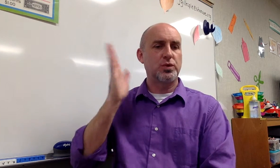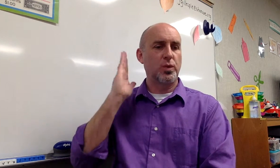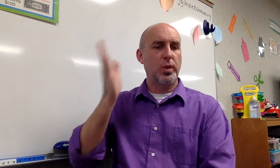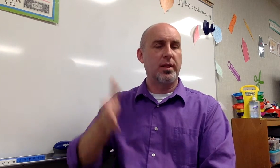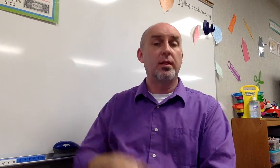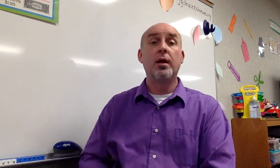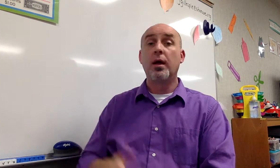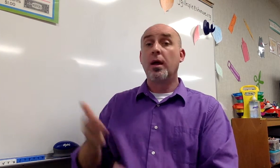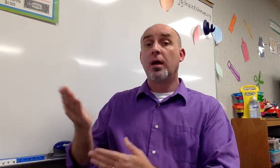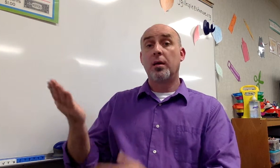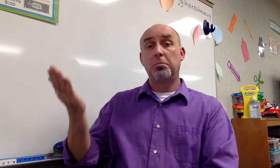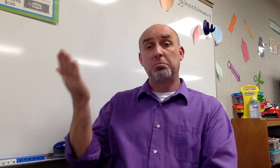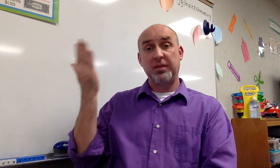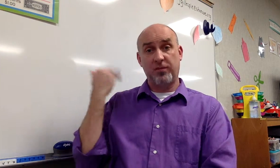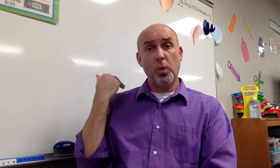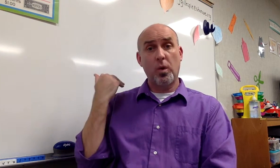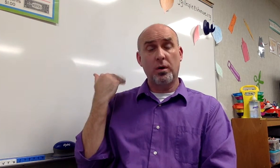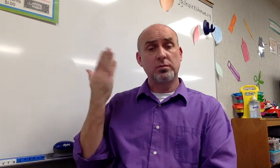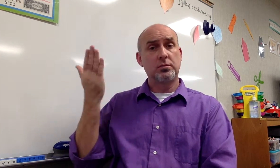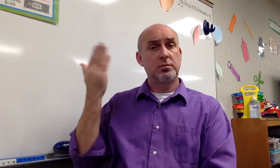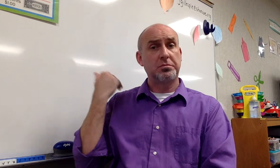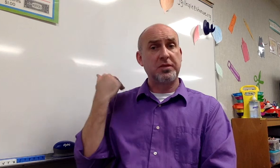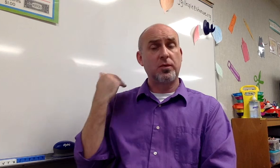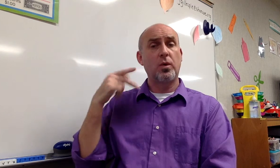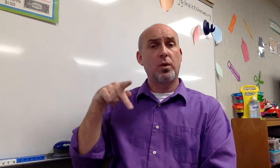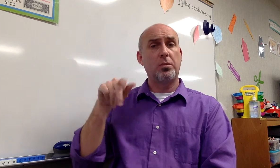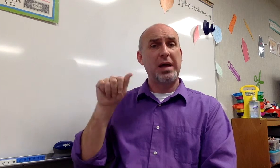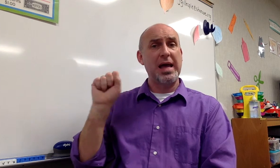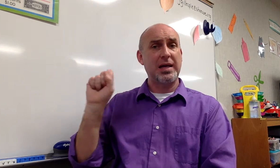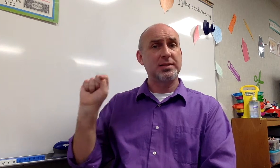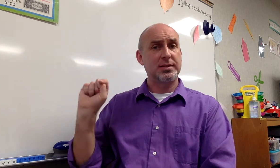future will, before, before or past,